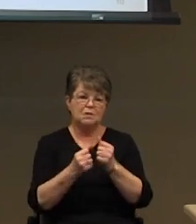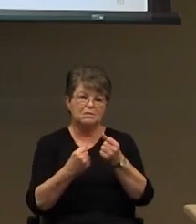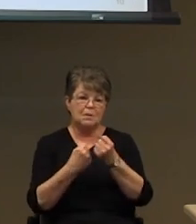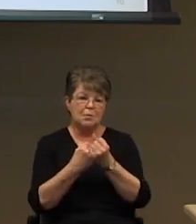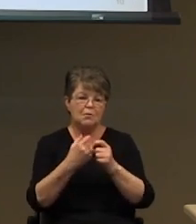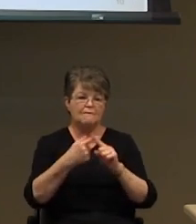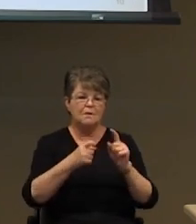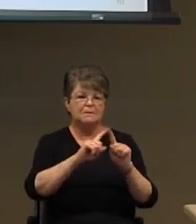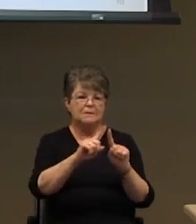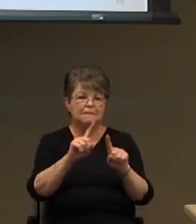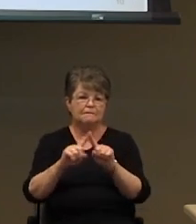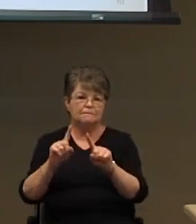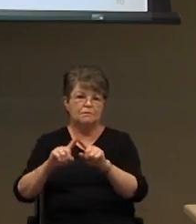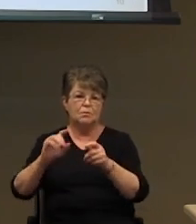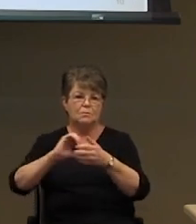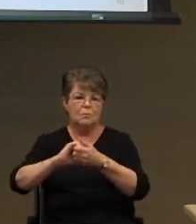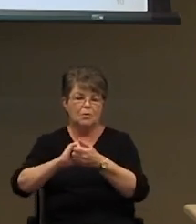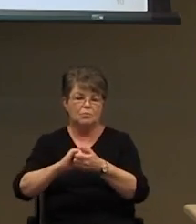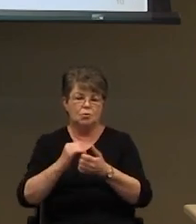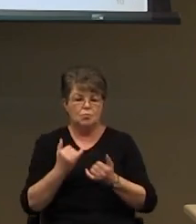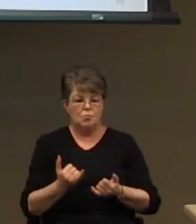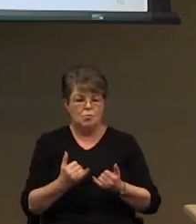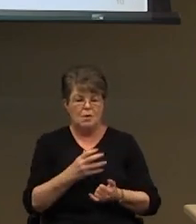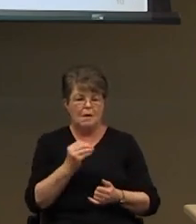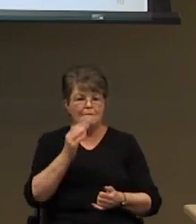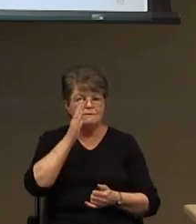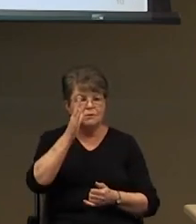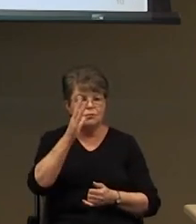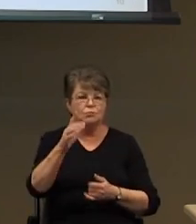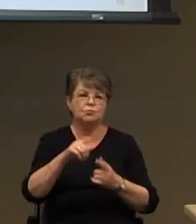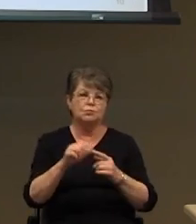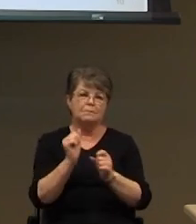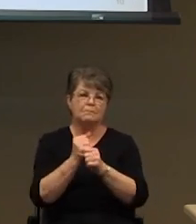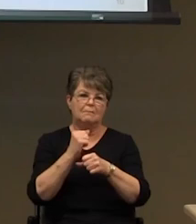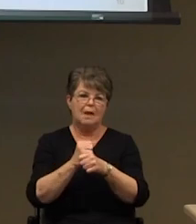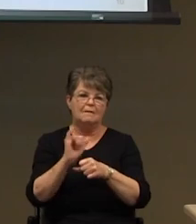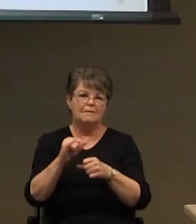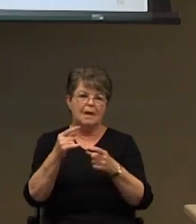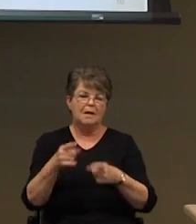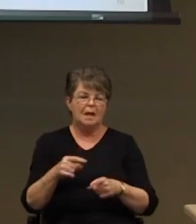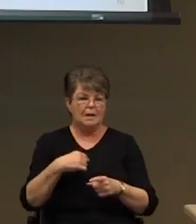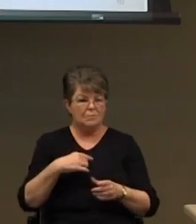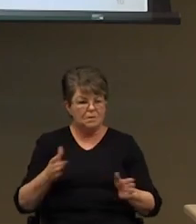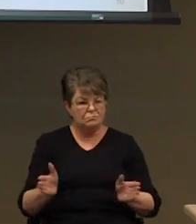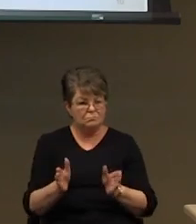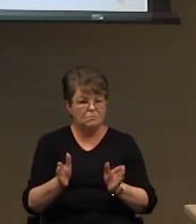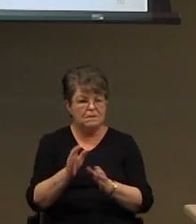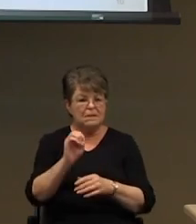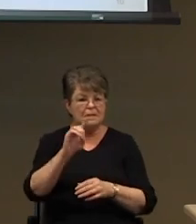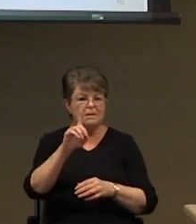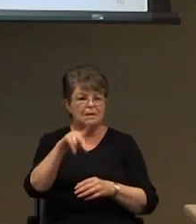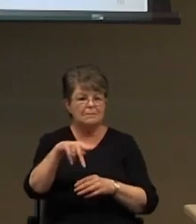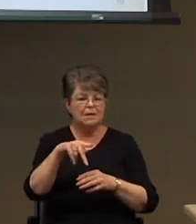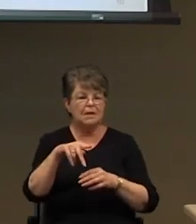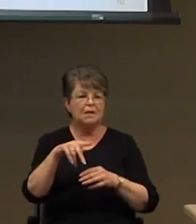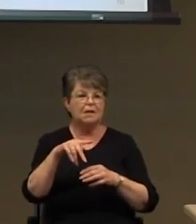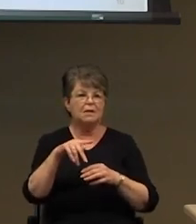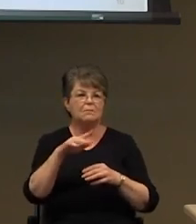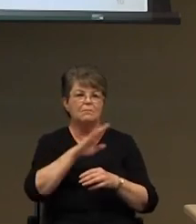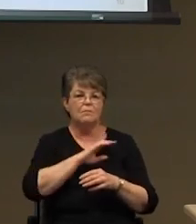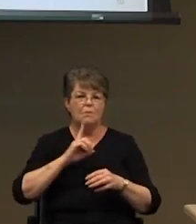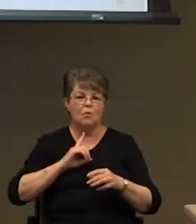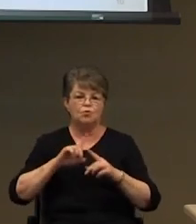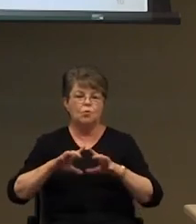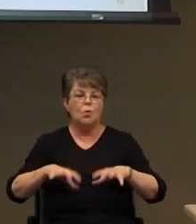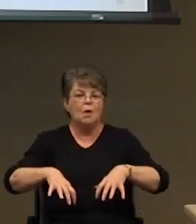the different partners, current and future, to make it happen. I have encouraged the EDP board to adopt the plan